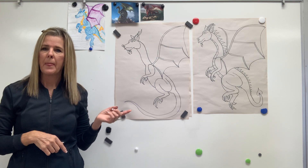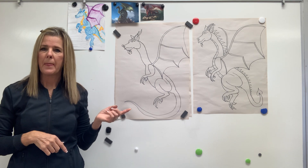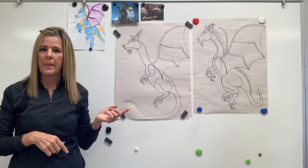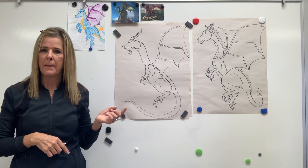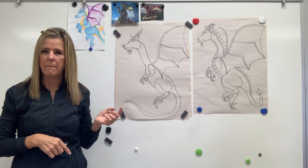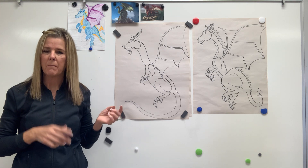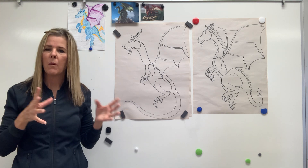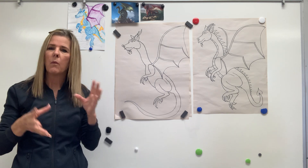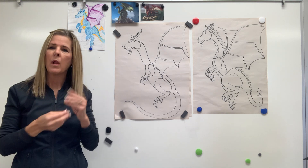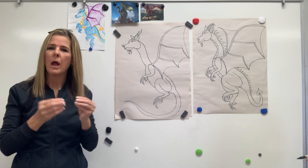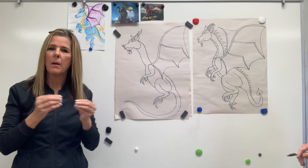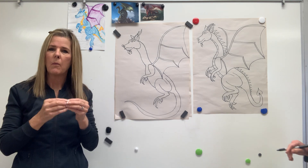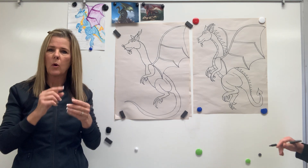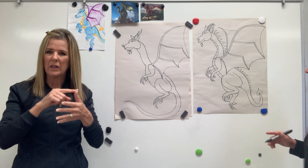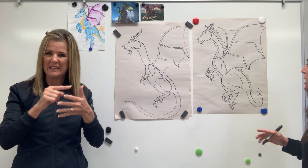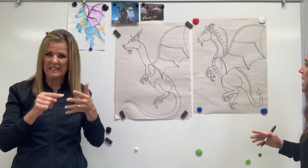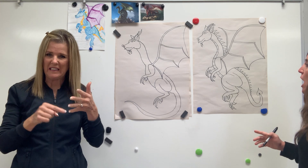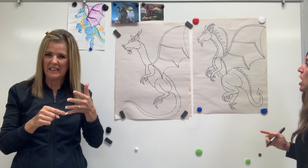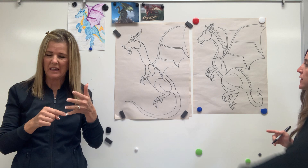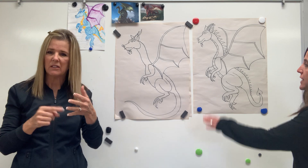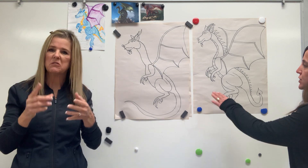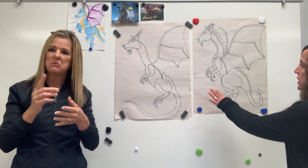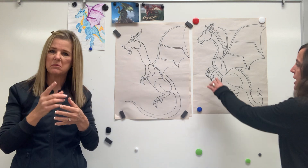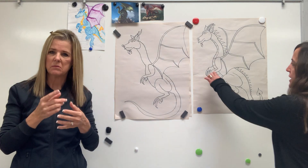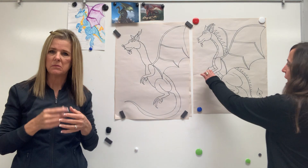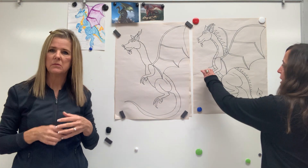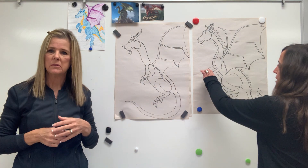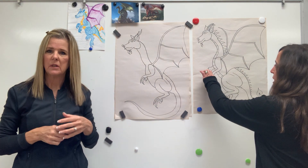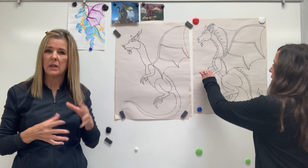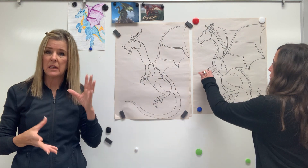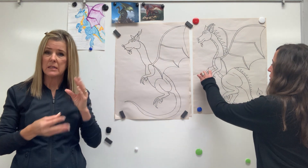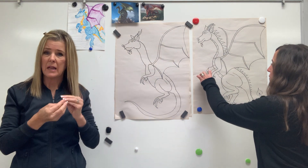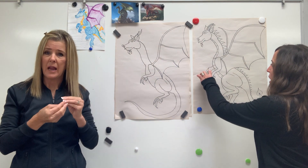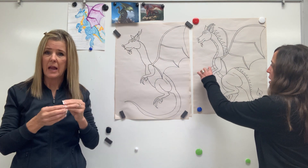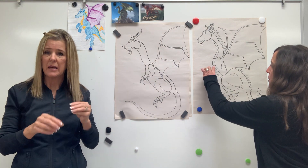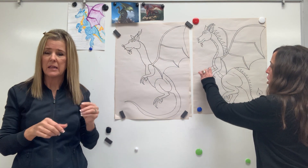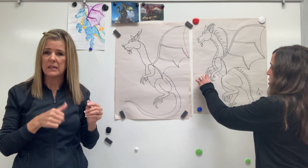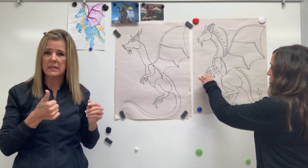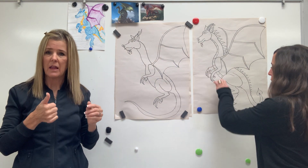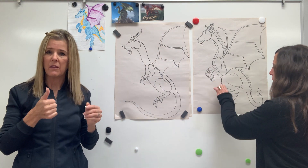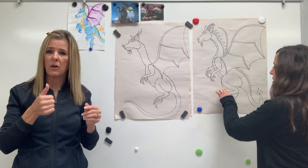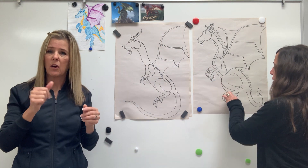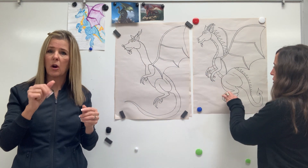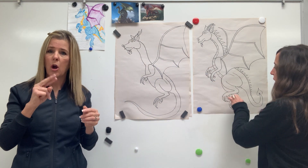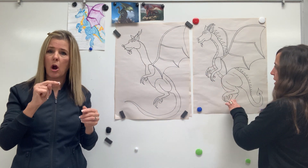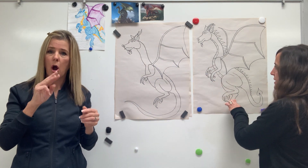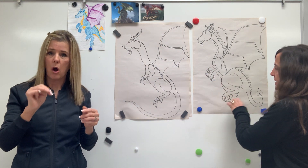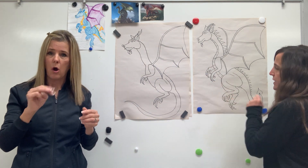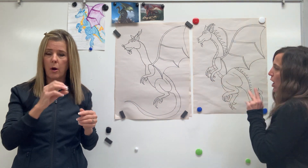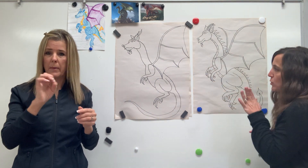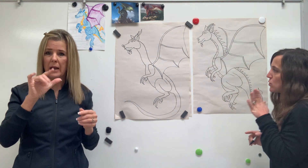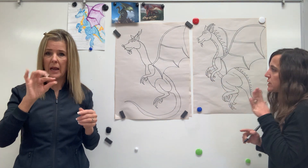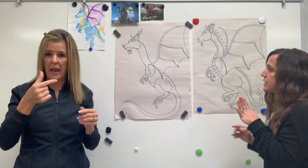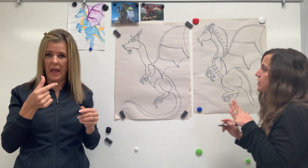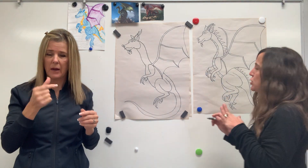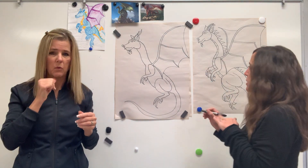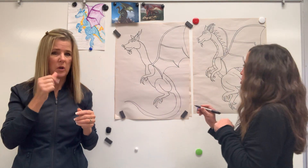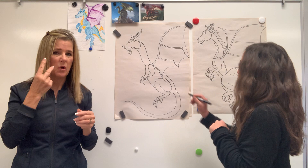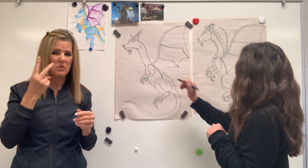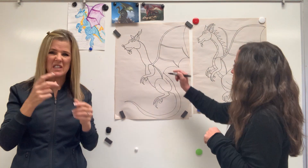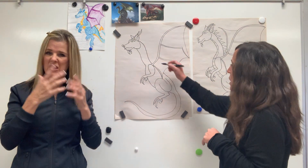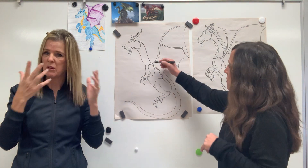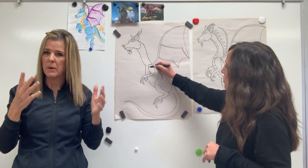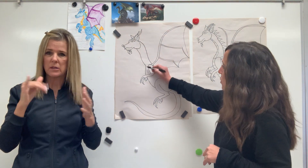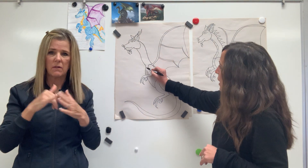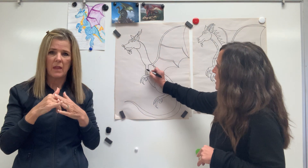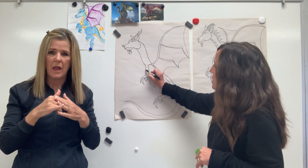Like I said, we'll add more details here in just a minute. Let's go ahead and add his other arm and his other leg sticking out. We don't see too much